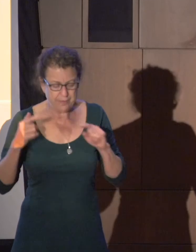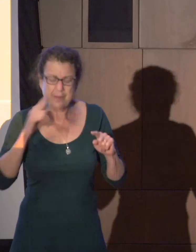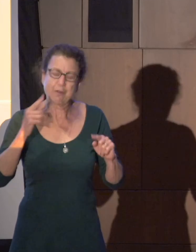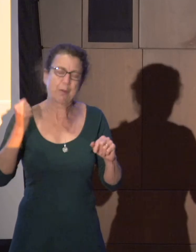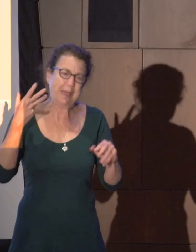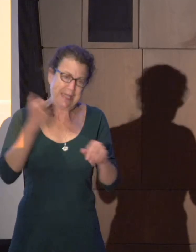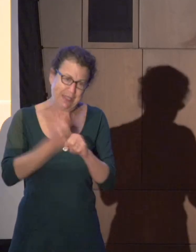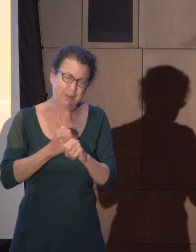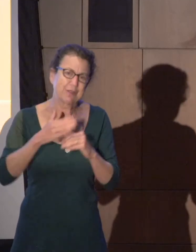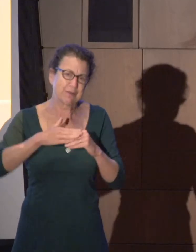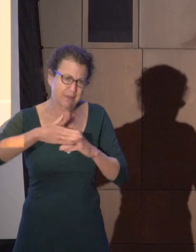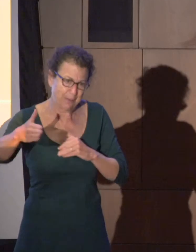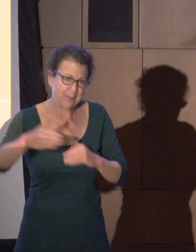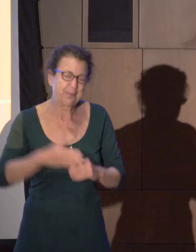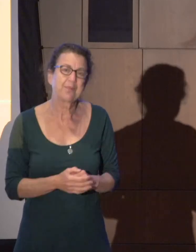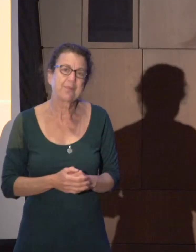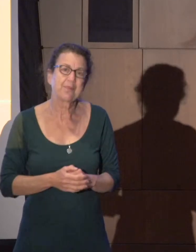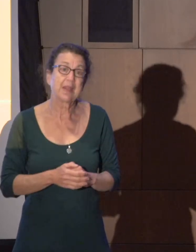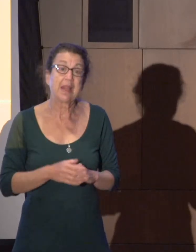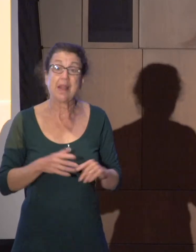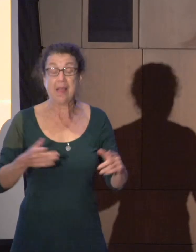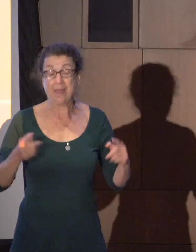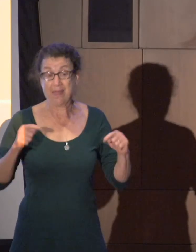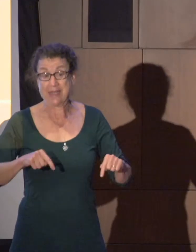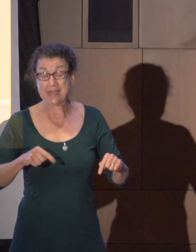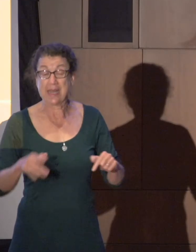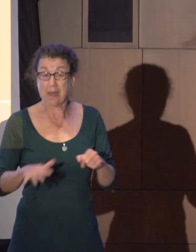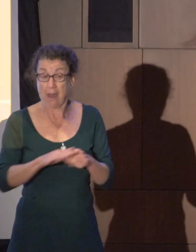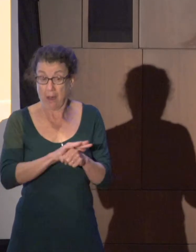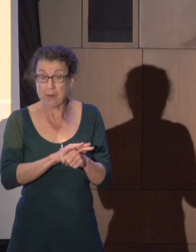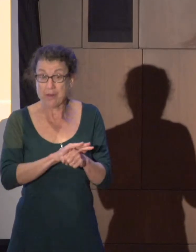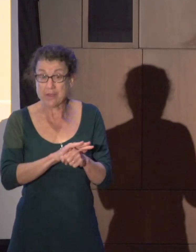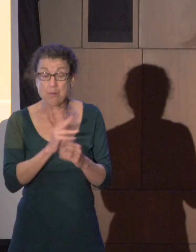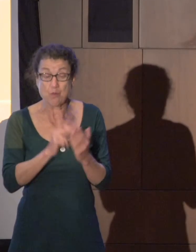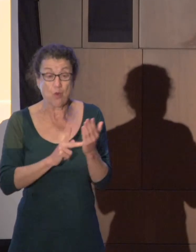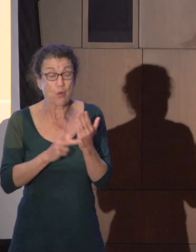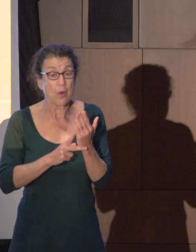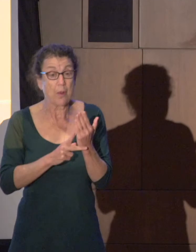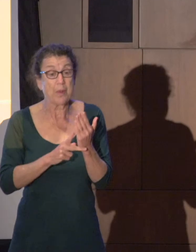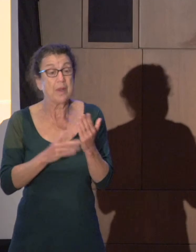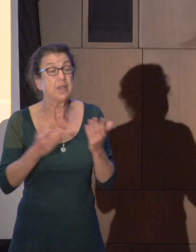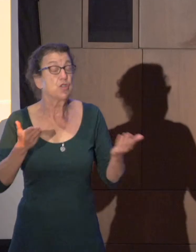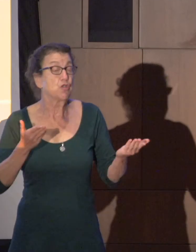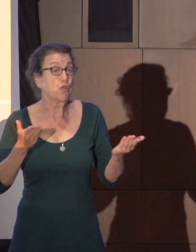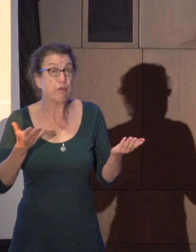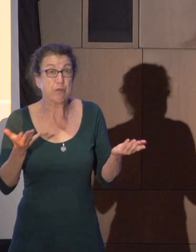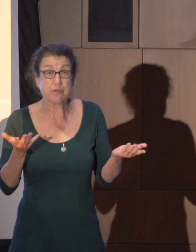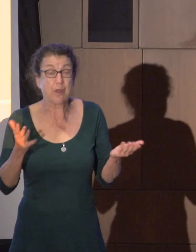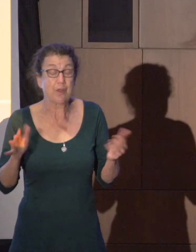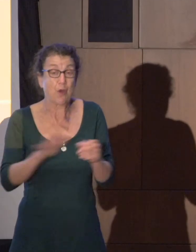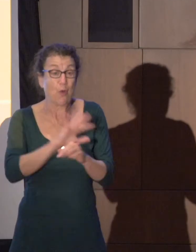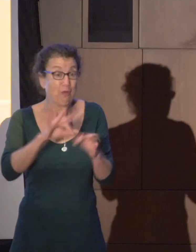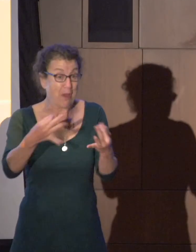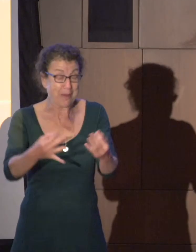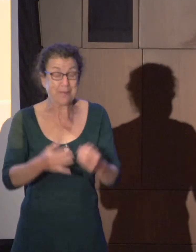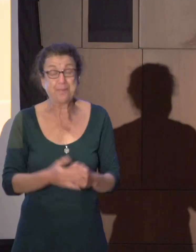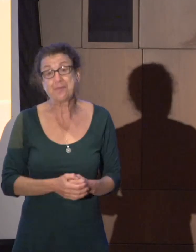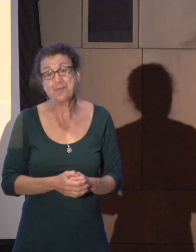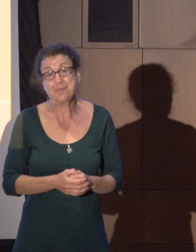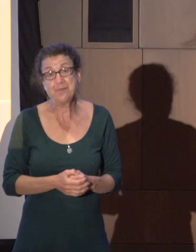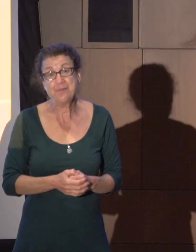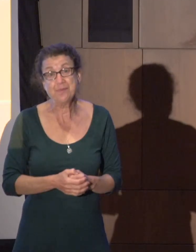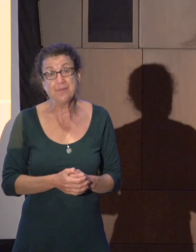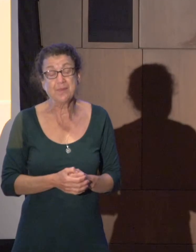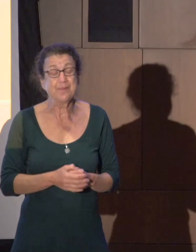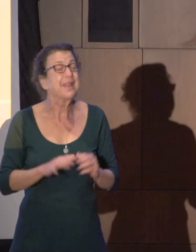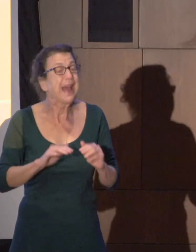many years to come. And this is a comprehensive program that serves the whole family